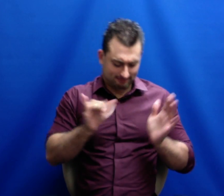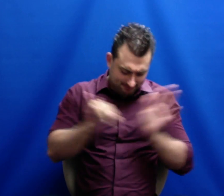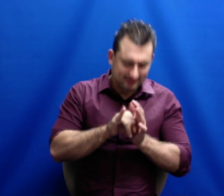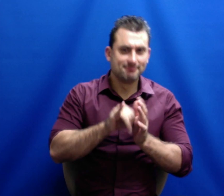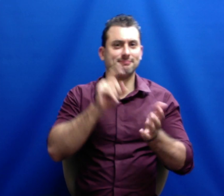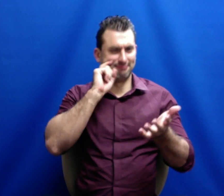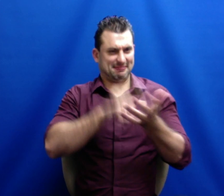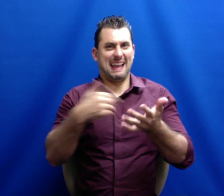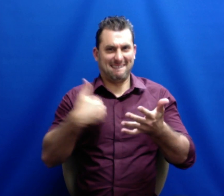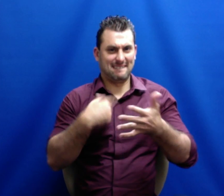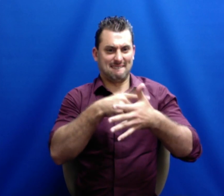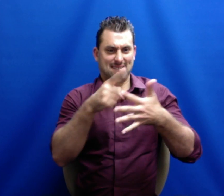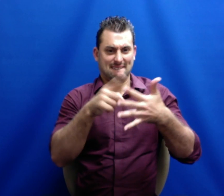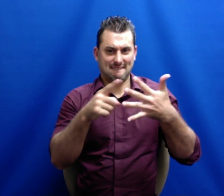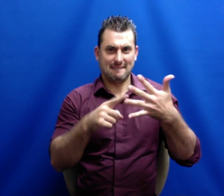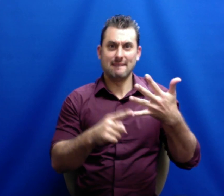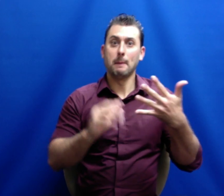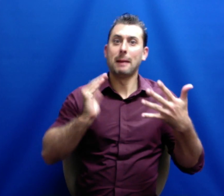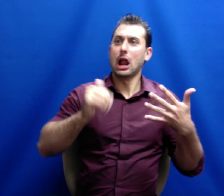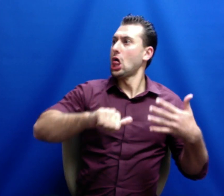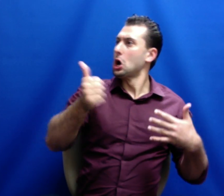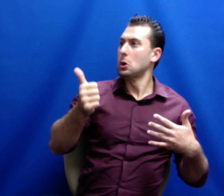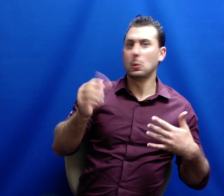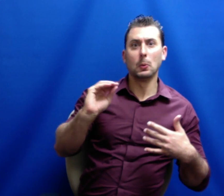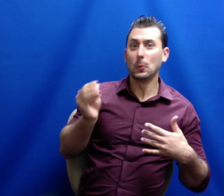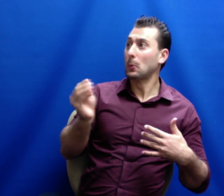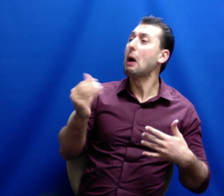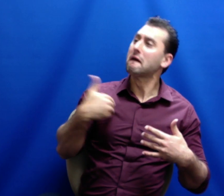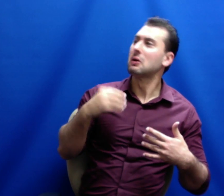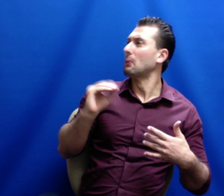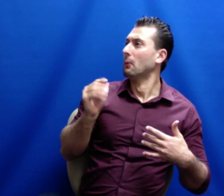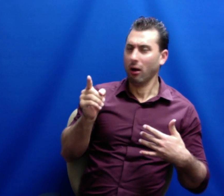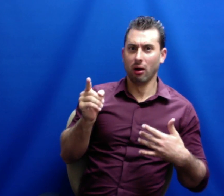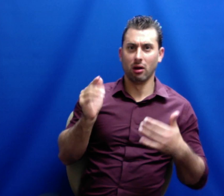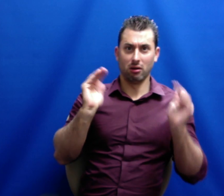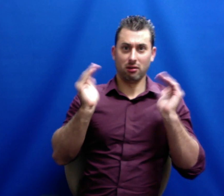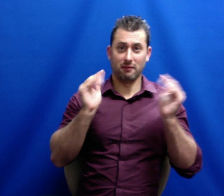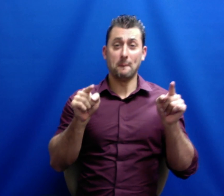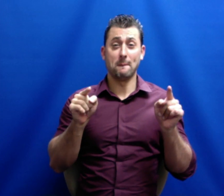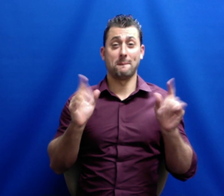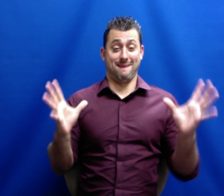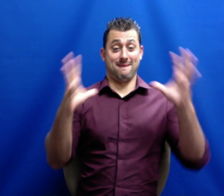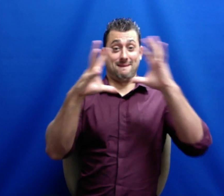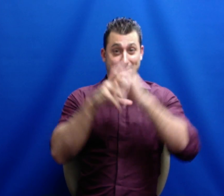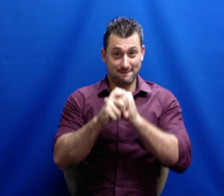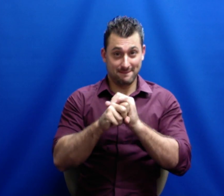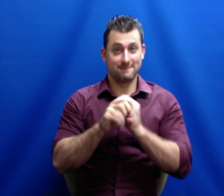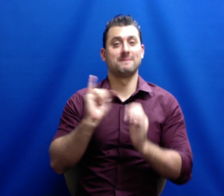When they have all of these items, and others do not have those items, it gives an identity. And that, in a nutshell, is